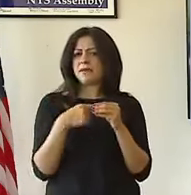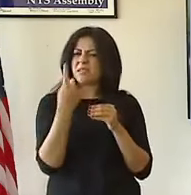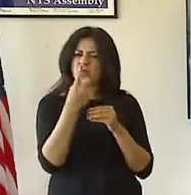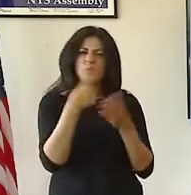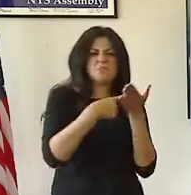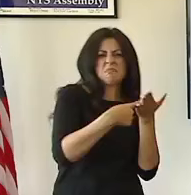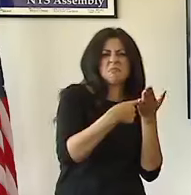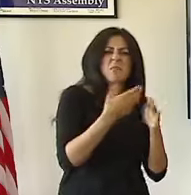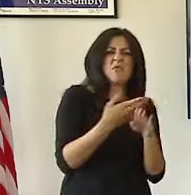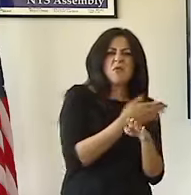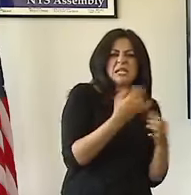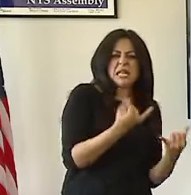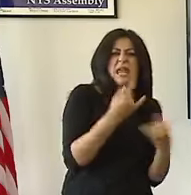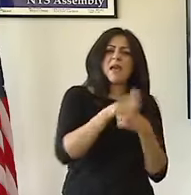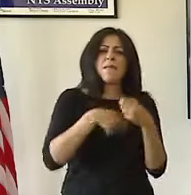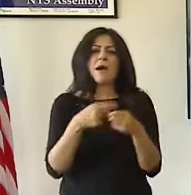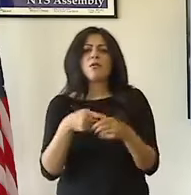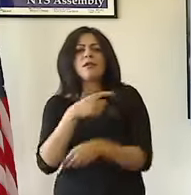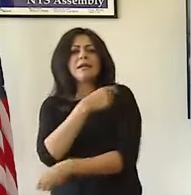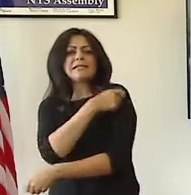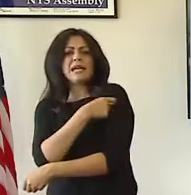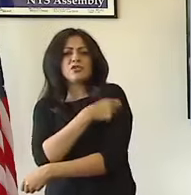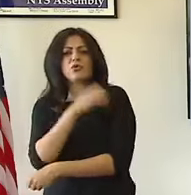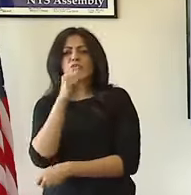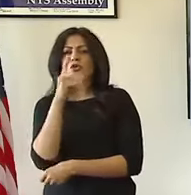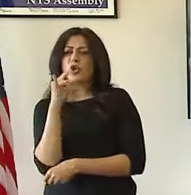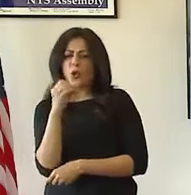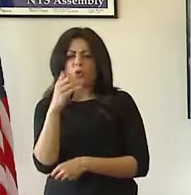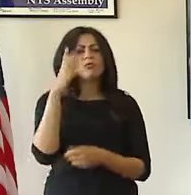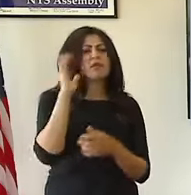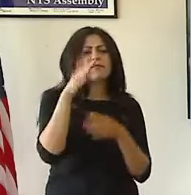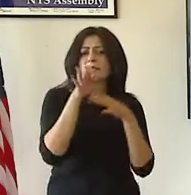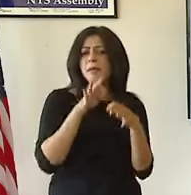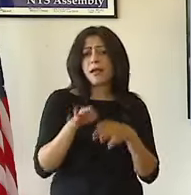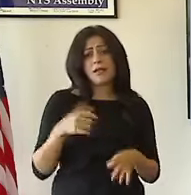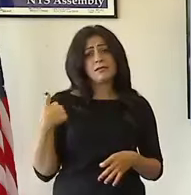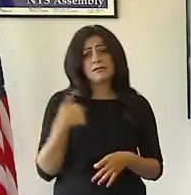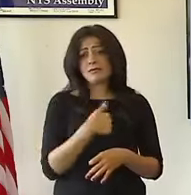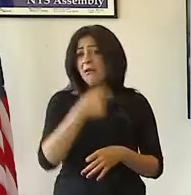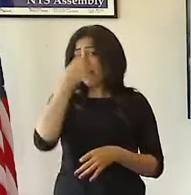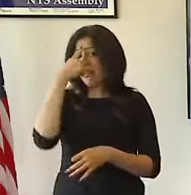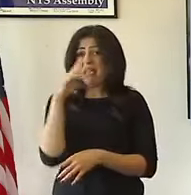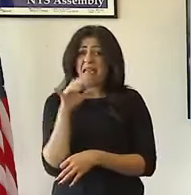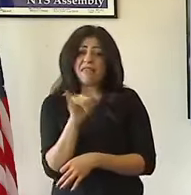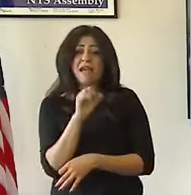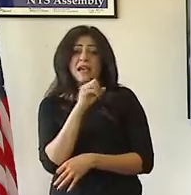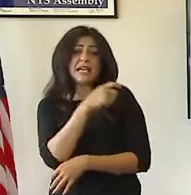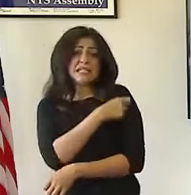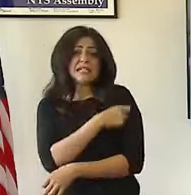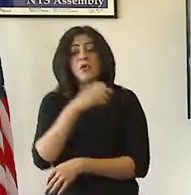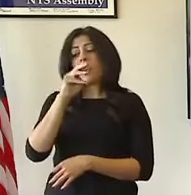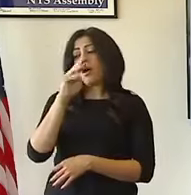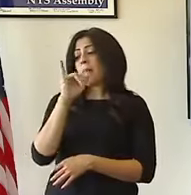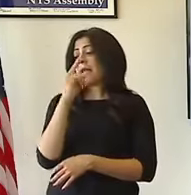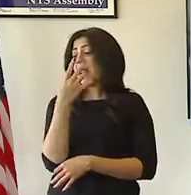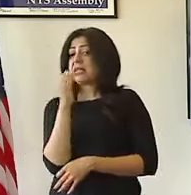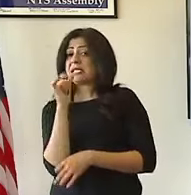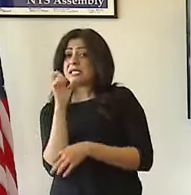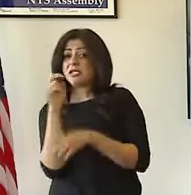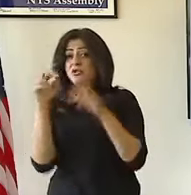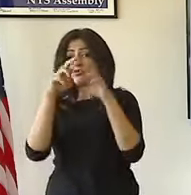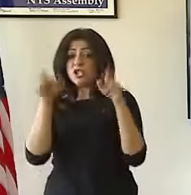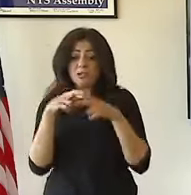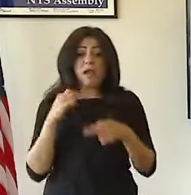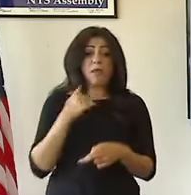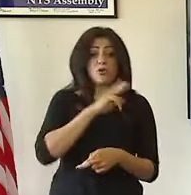tattoo studios. We've explained, and I'll just rehash that, again, we think that the Mid-Hudson region, I personally, and our public